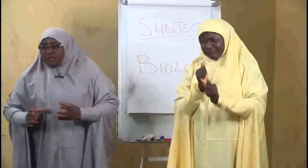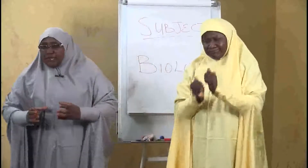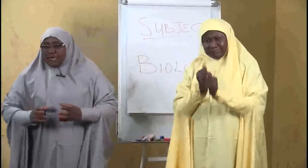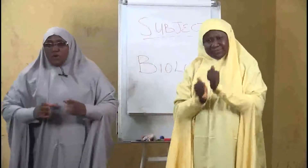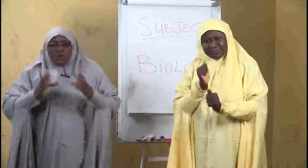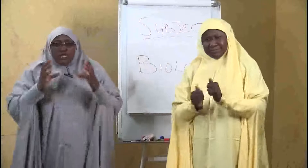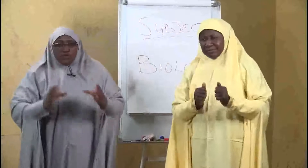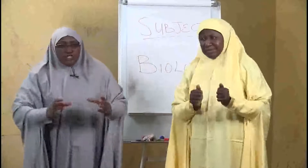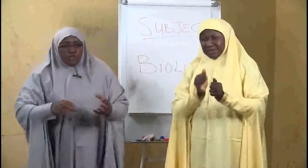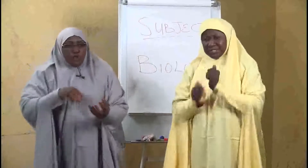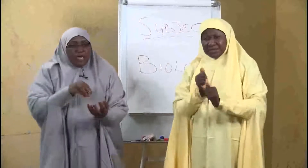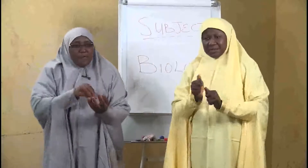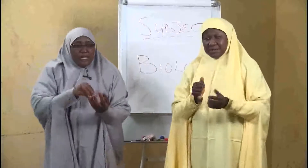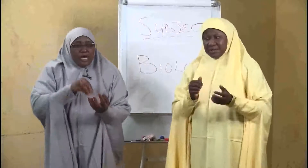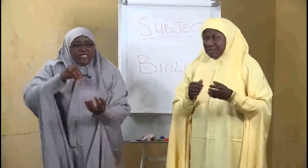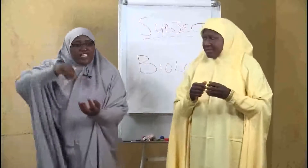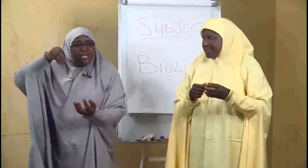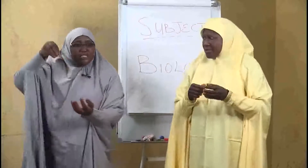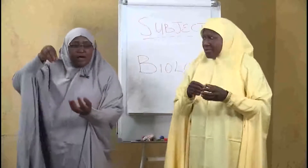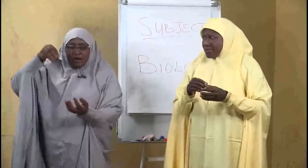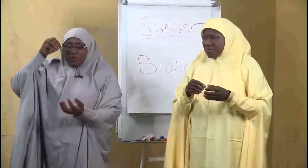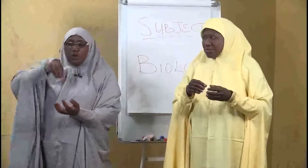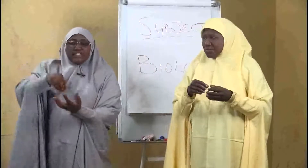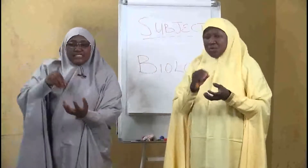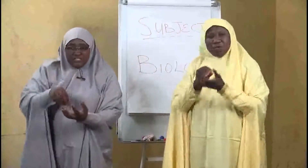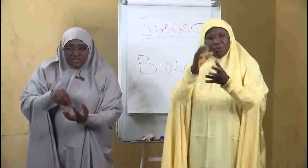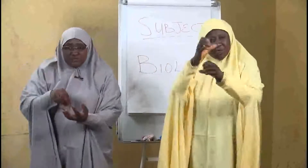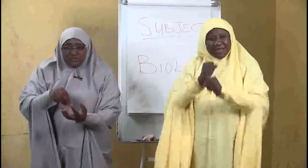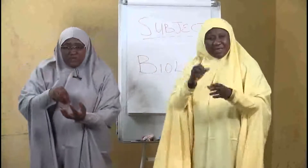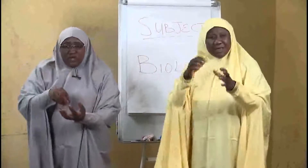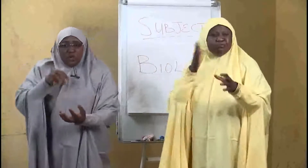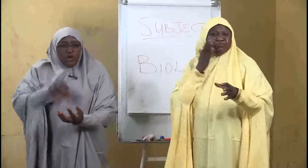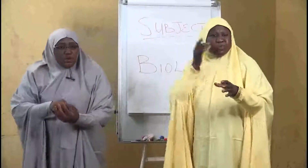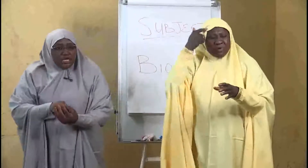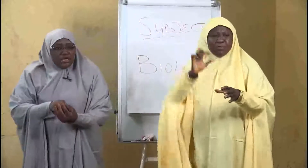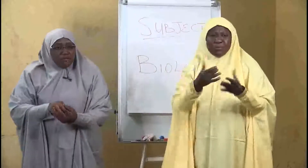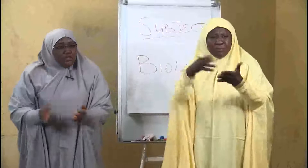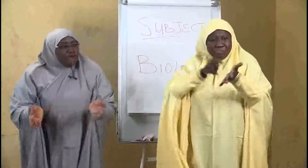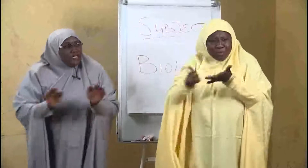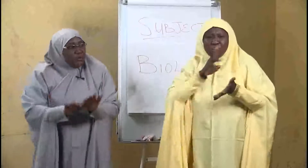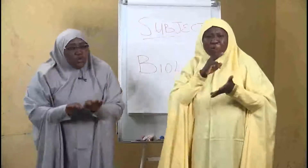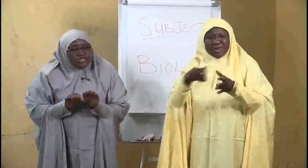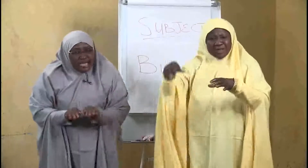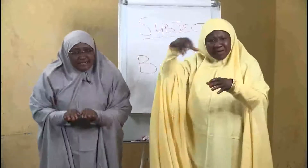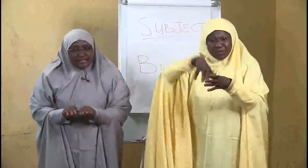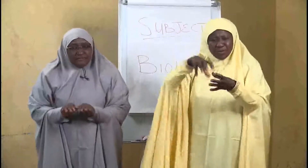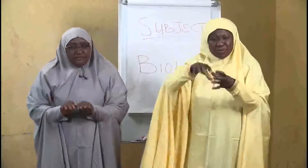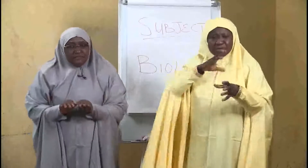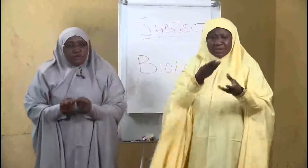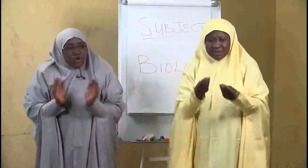When you get 2 tins, or maybe a sachet, pure water sachet, when you get them, fill them with